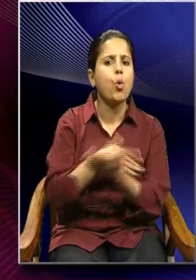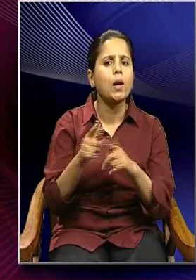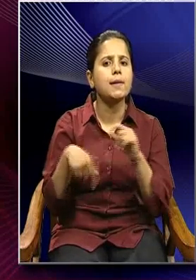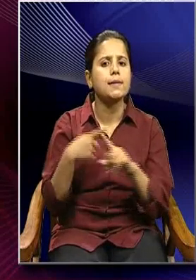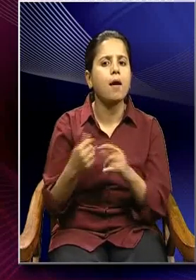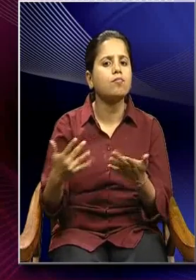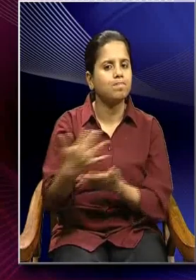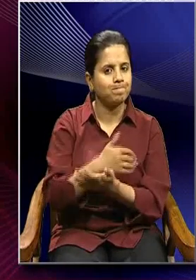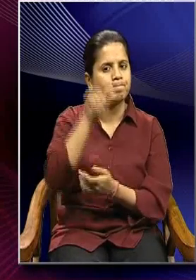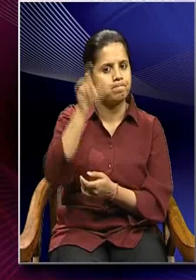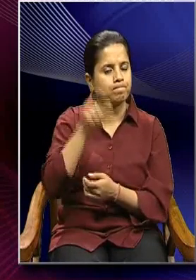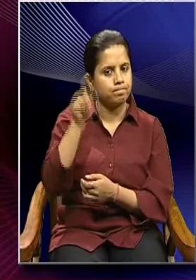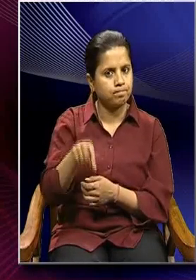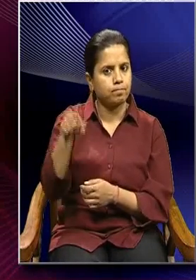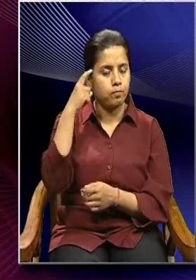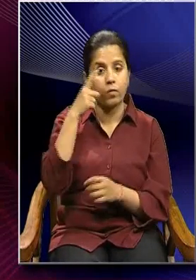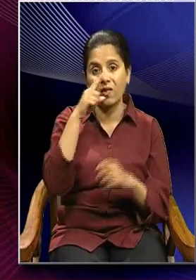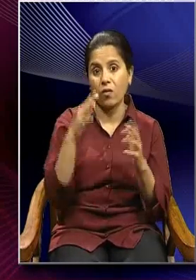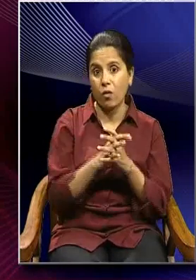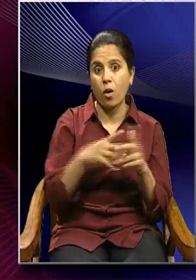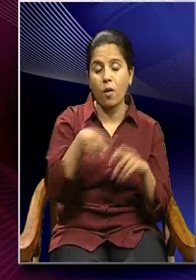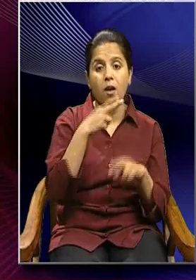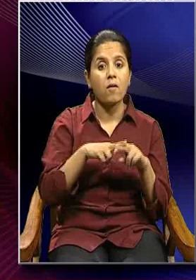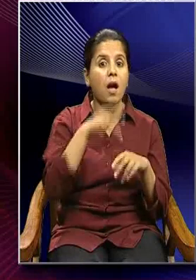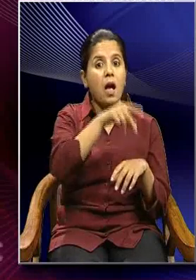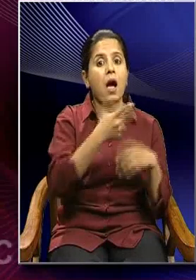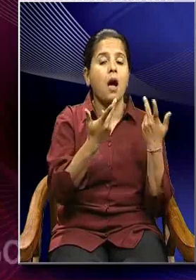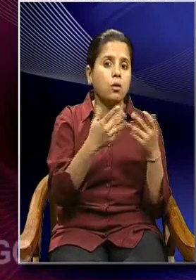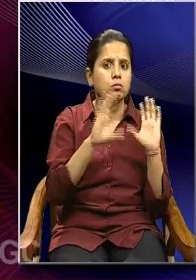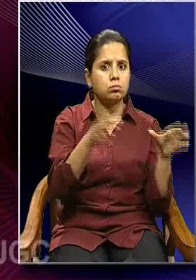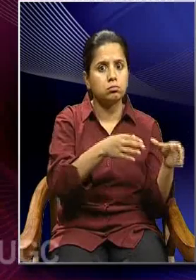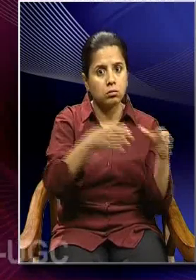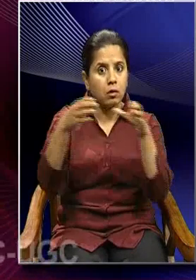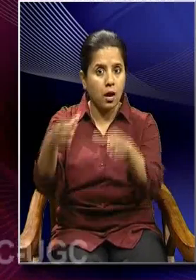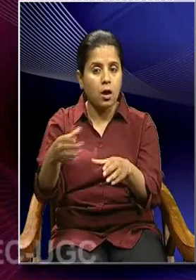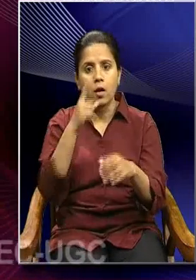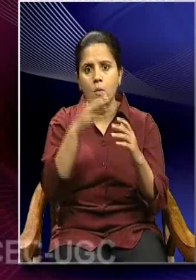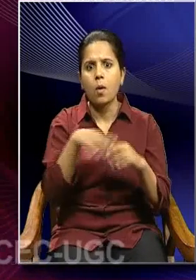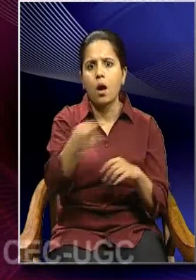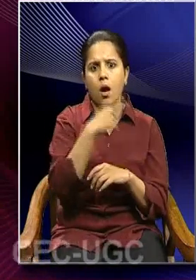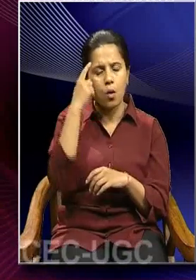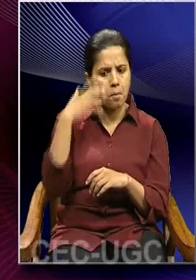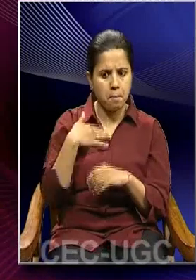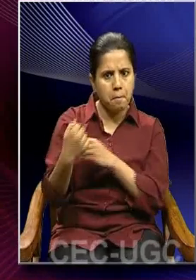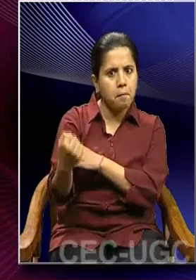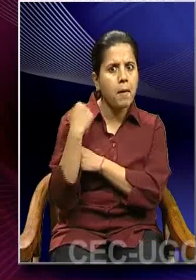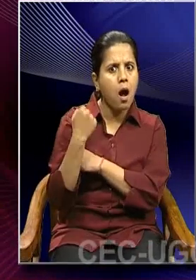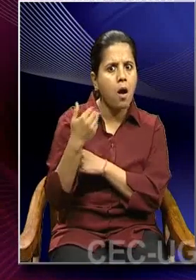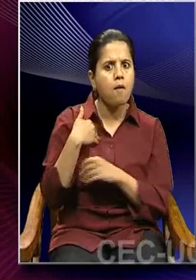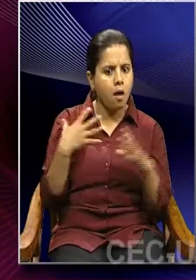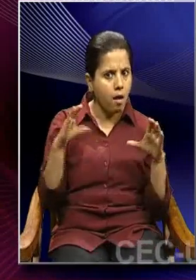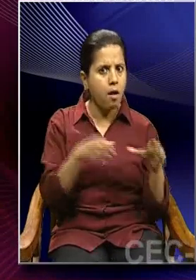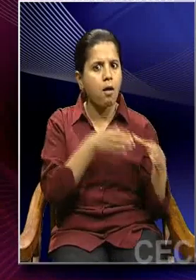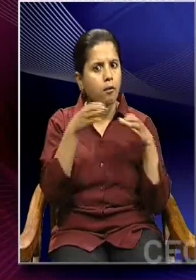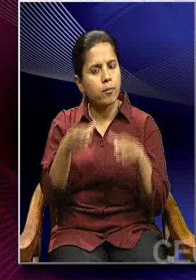well, and how when the women, they come out collectively, then they were able to realize their own power. So this